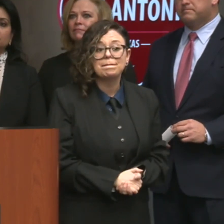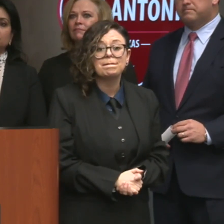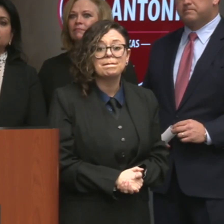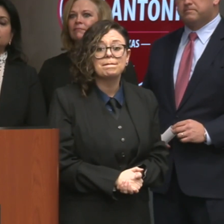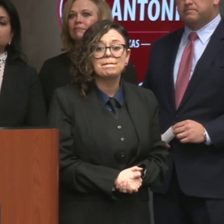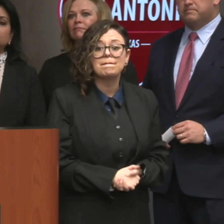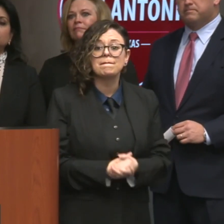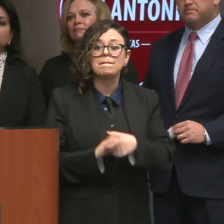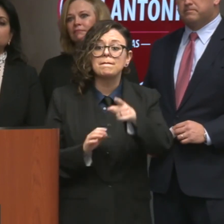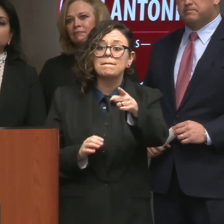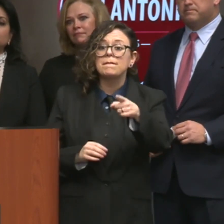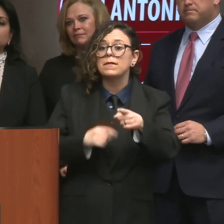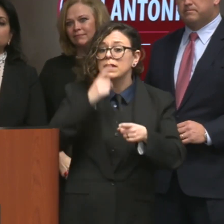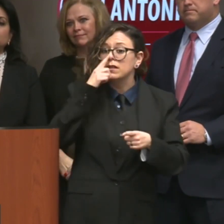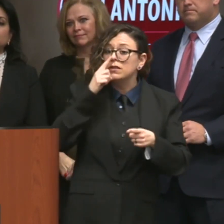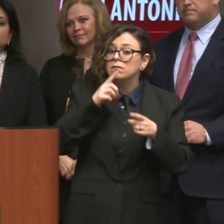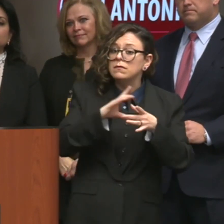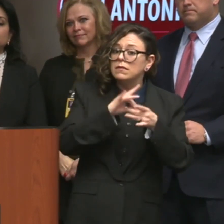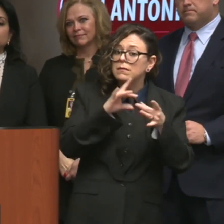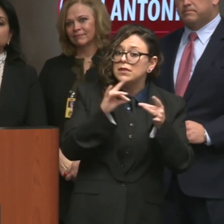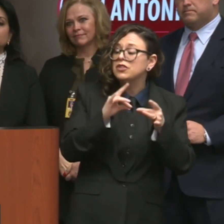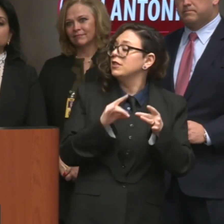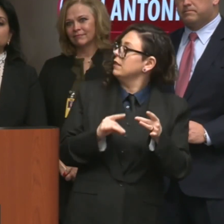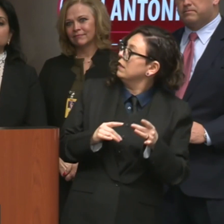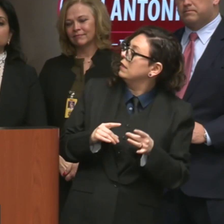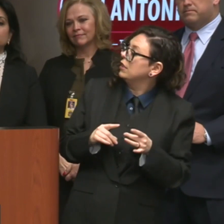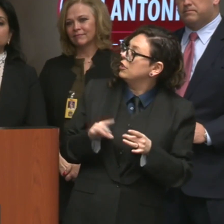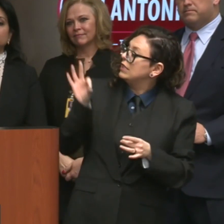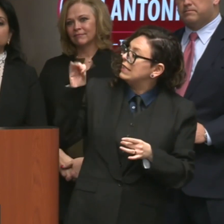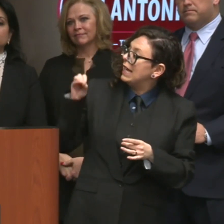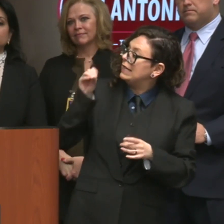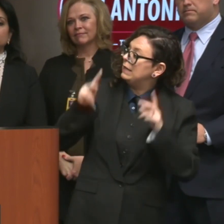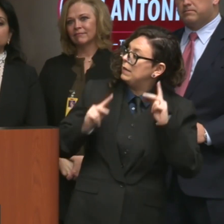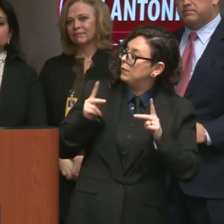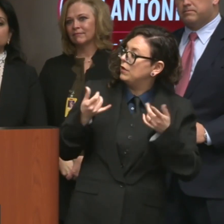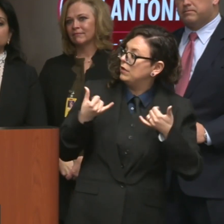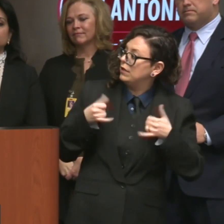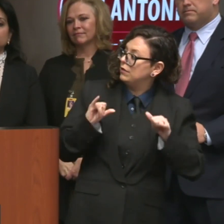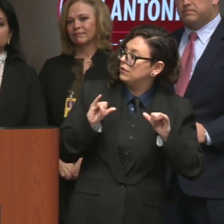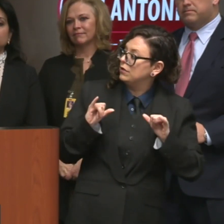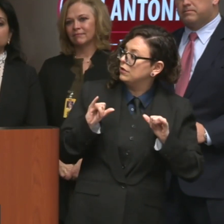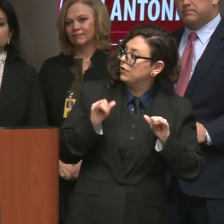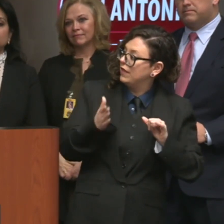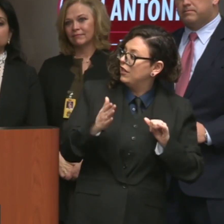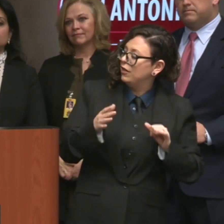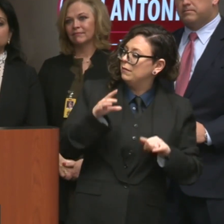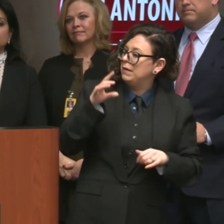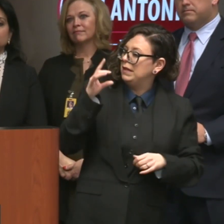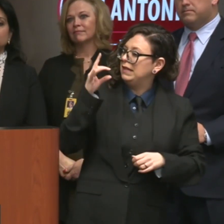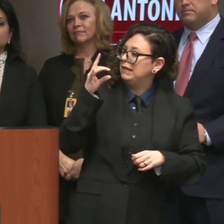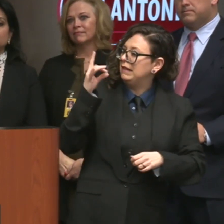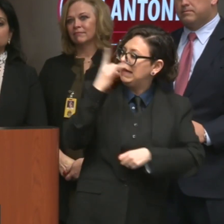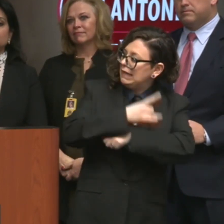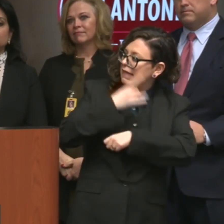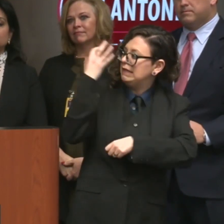Can you talk just a little bit, the rest of the folks there, you've got 90 people who are still on the base, they've 9 more days that are there. How are they doing and looking forward? I mean, it